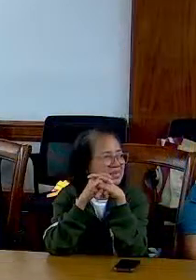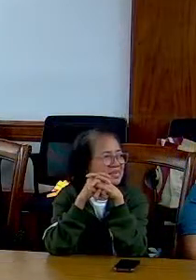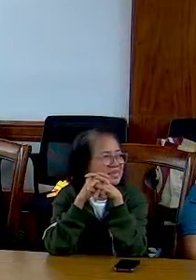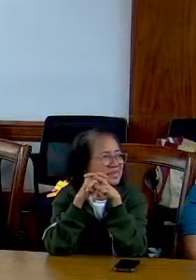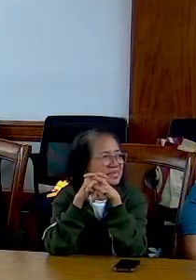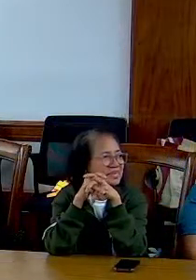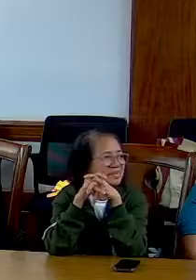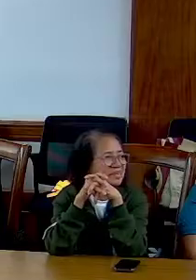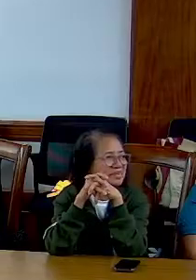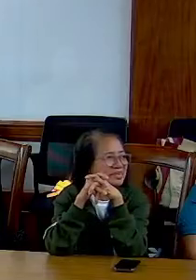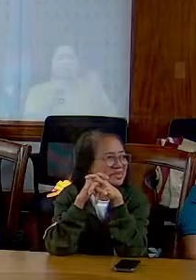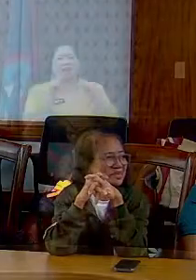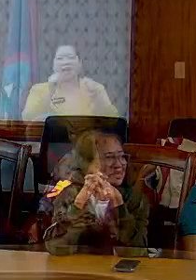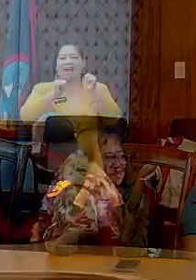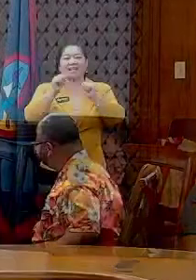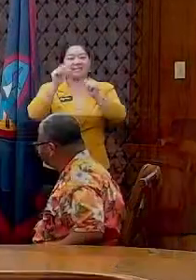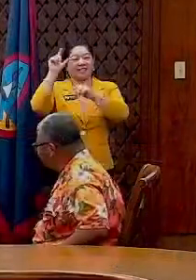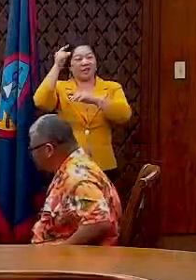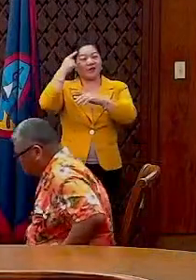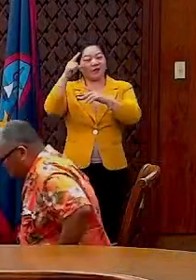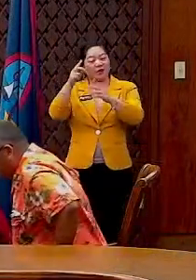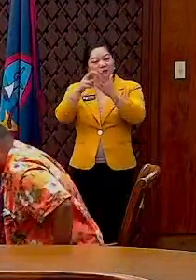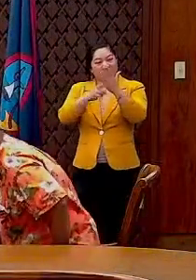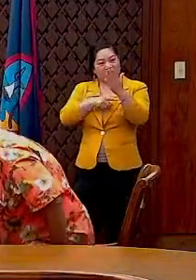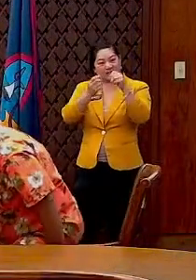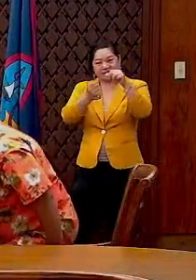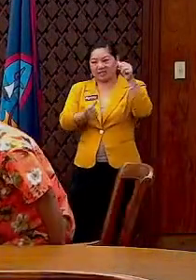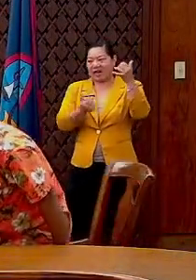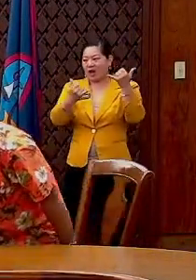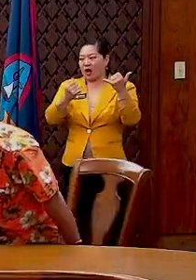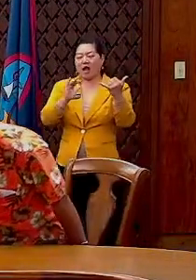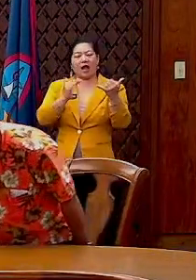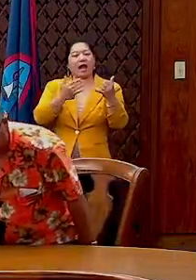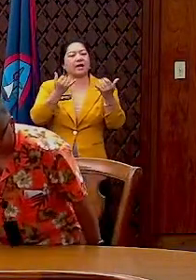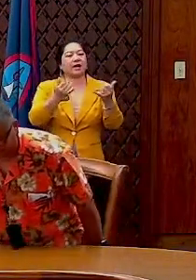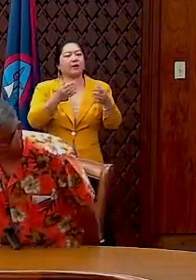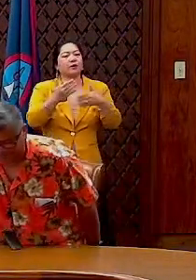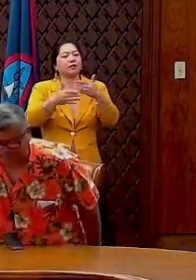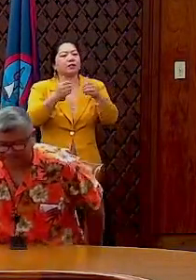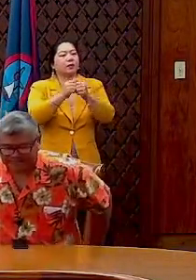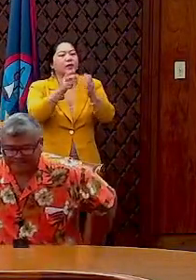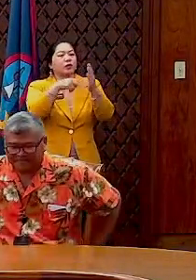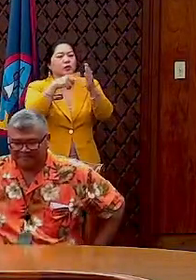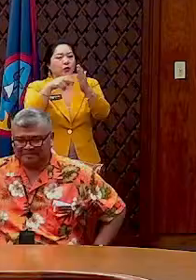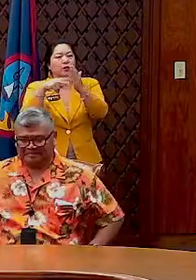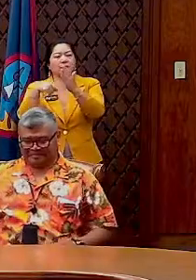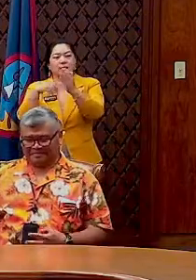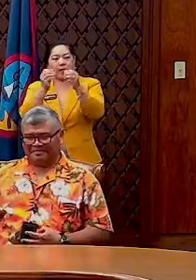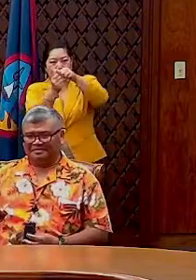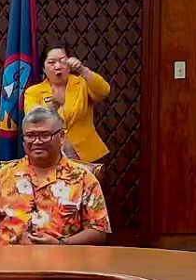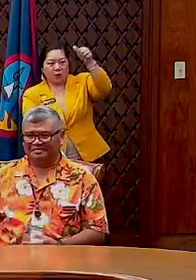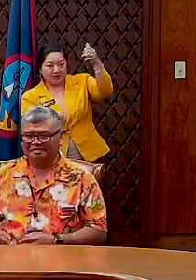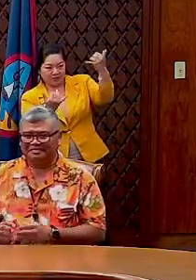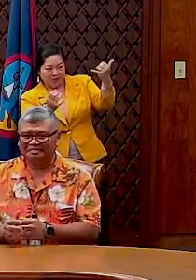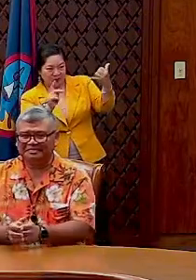Thank you to our acting governor for his remarks. I'll now proceed with the reading of the proclamation.